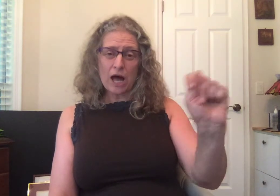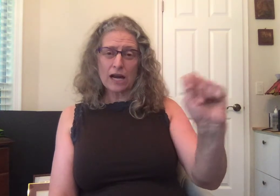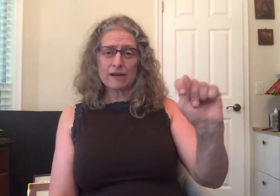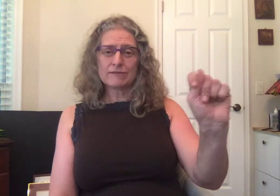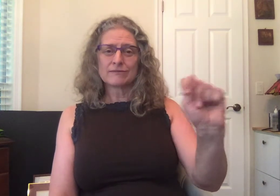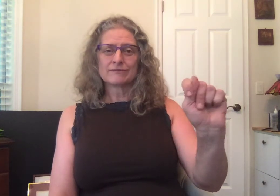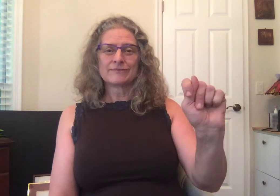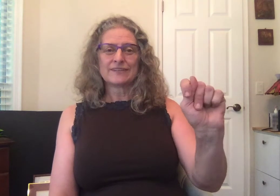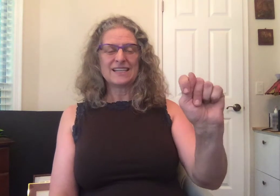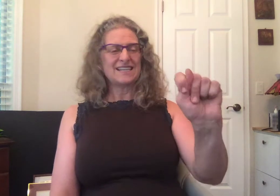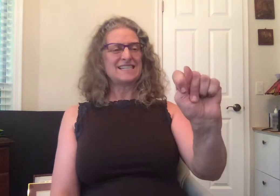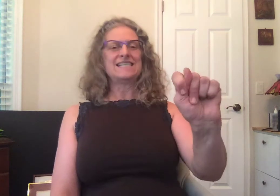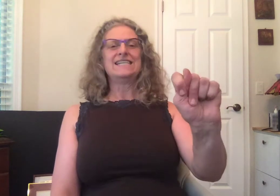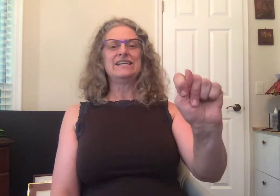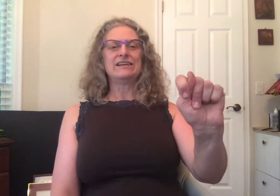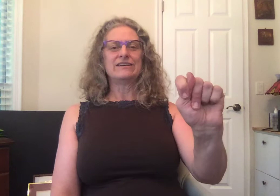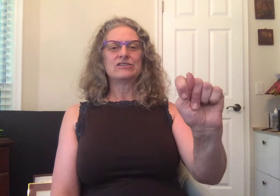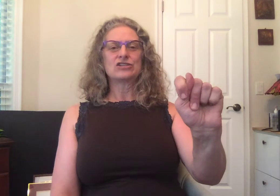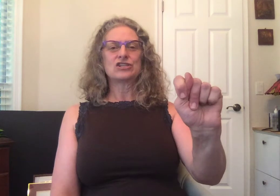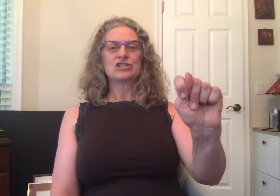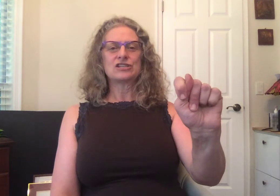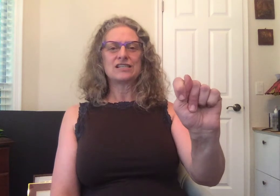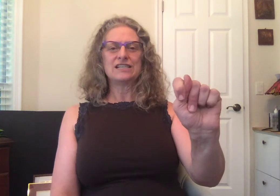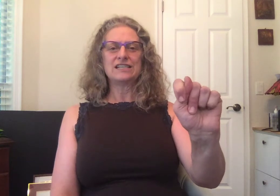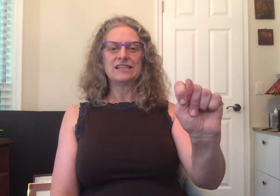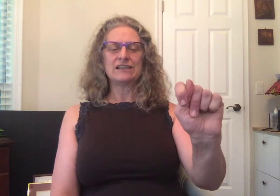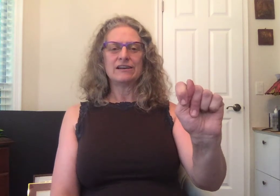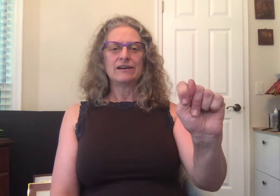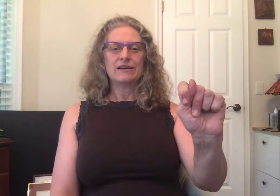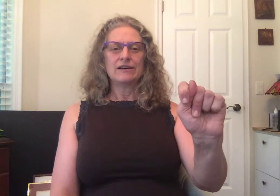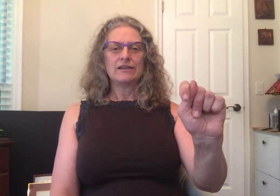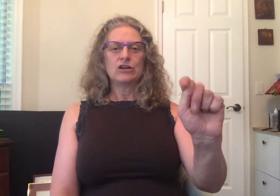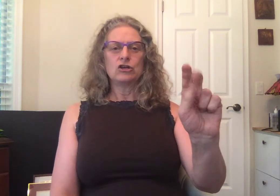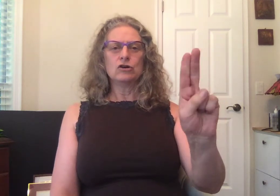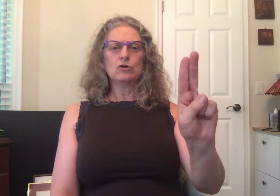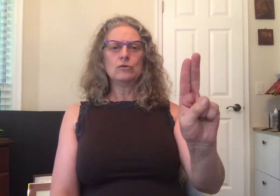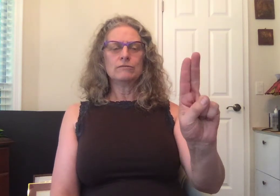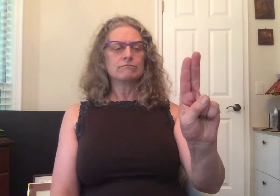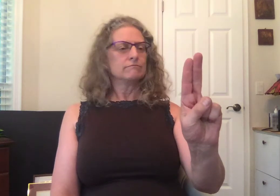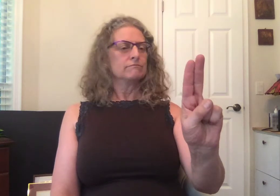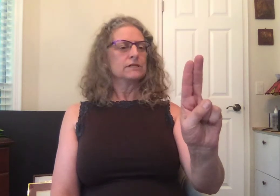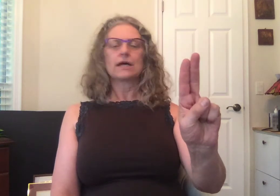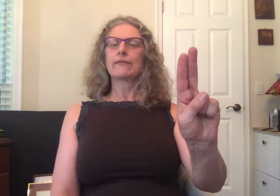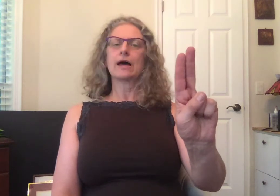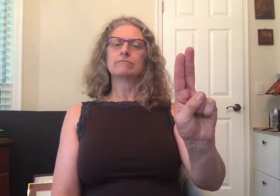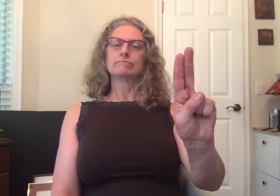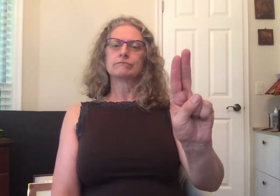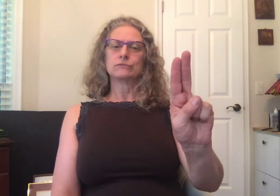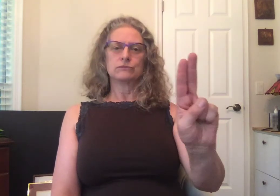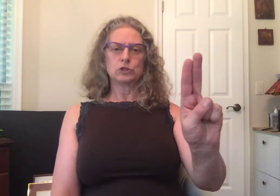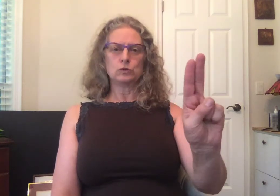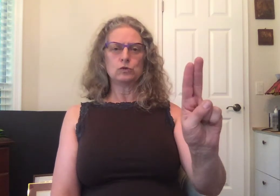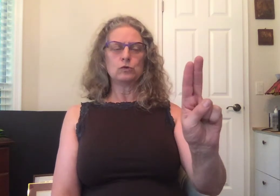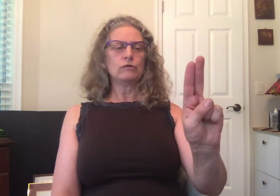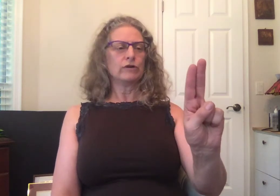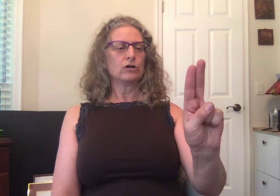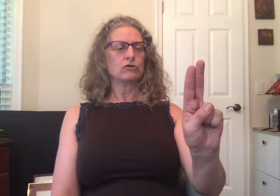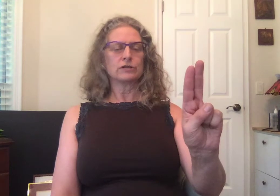potty. That's a T. T. Then U, like that. 2 fingers